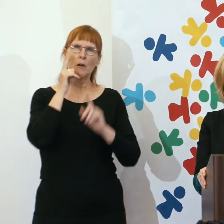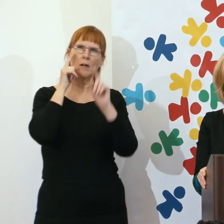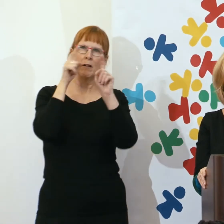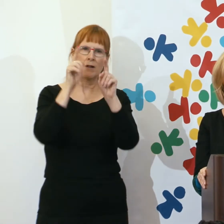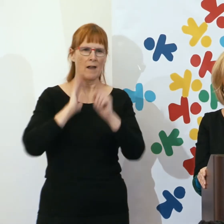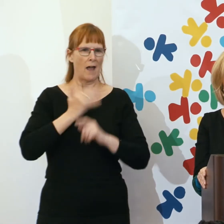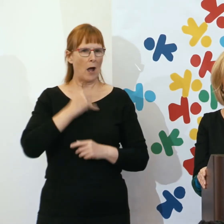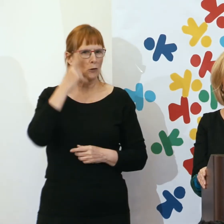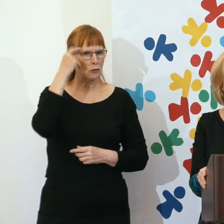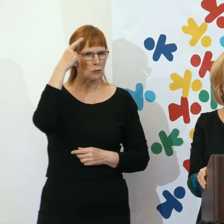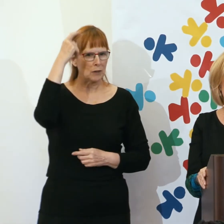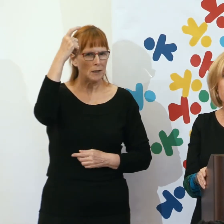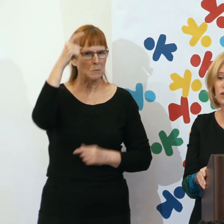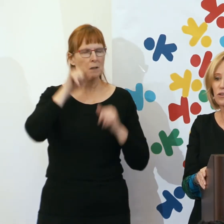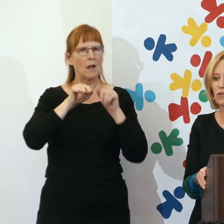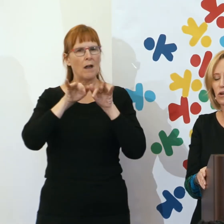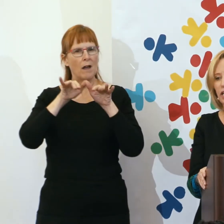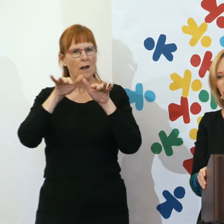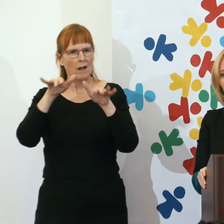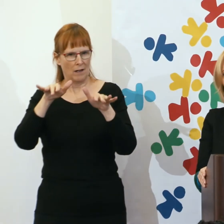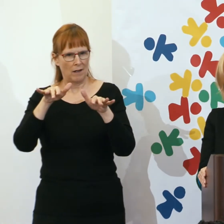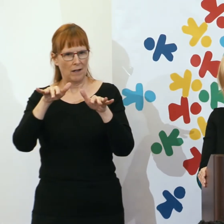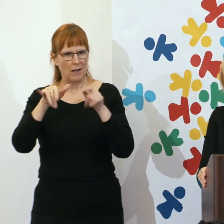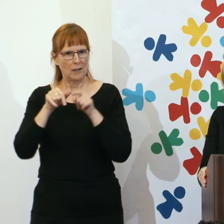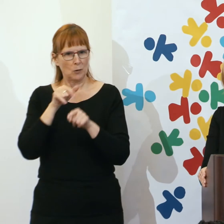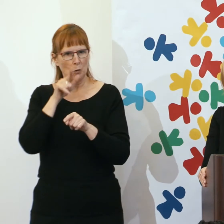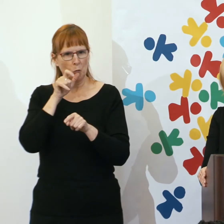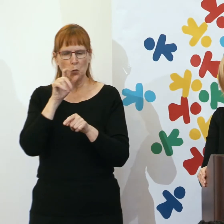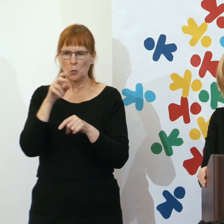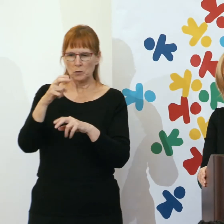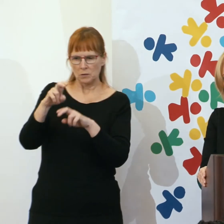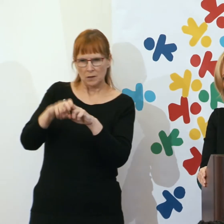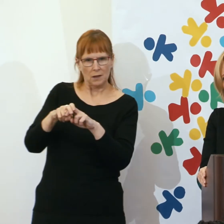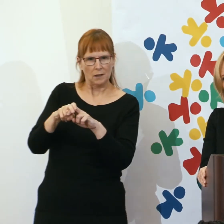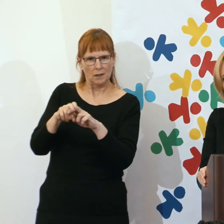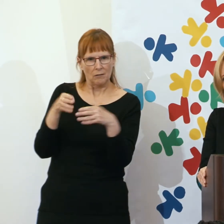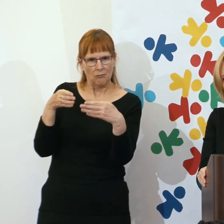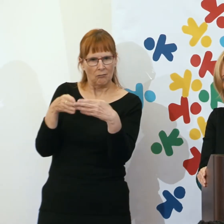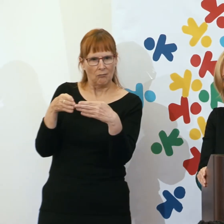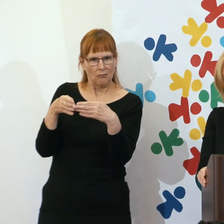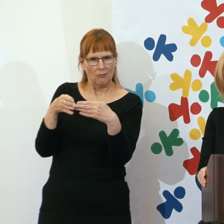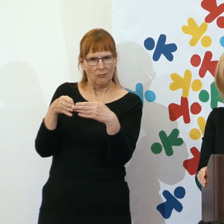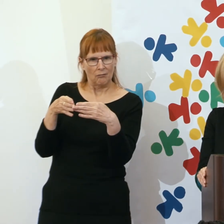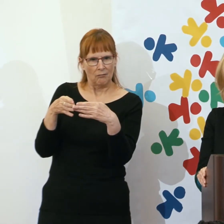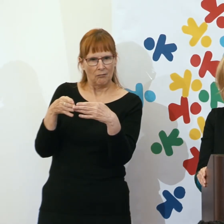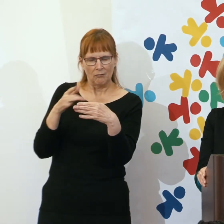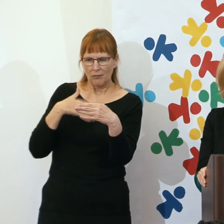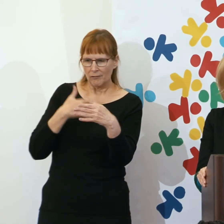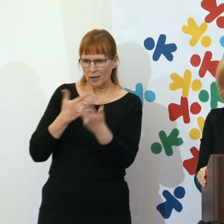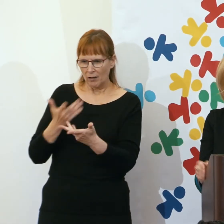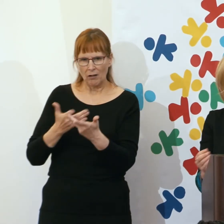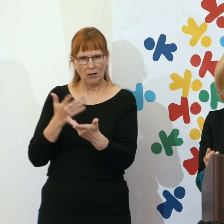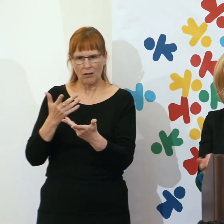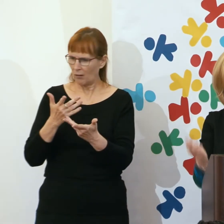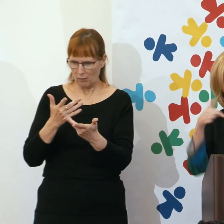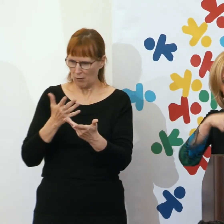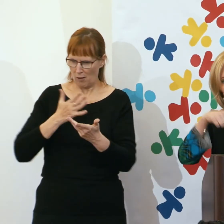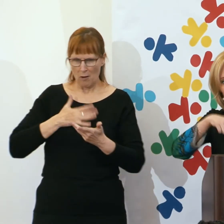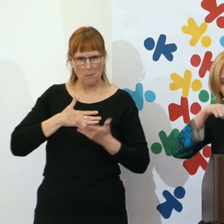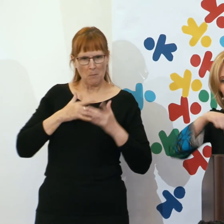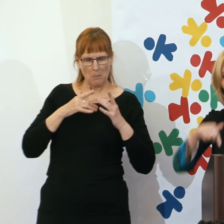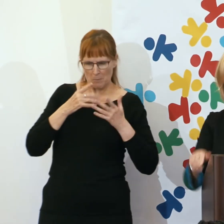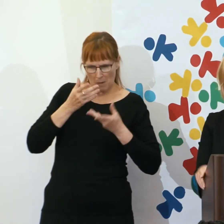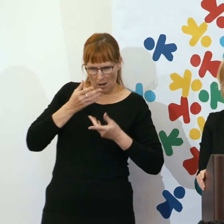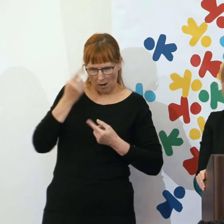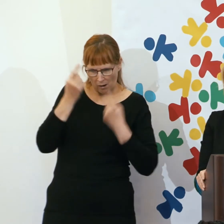feels like they are sitting alone in a corner or at the bottom of a well. And that also sometimes that